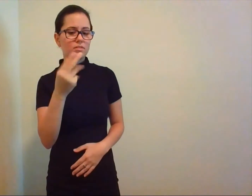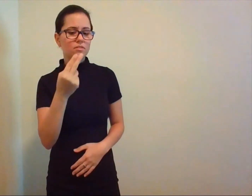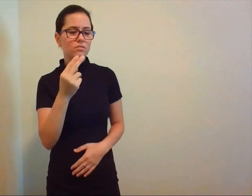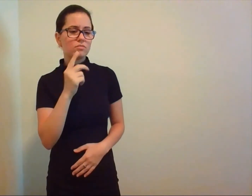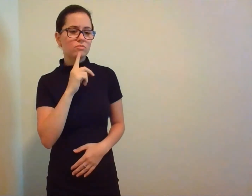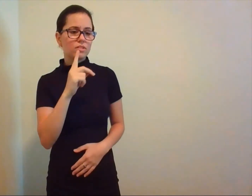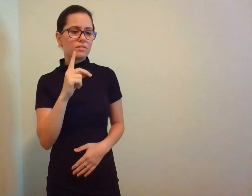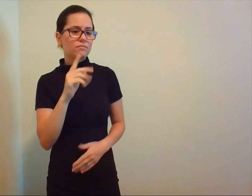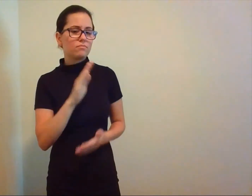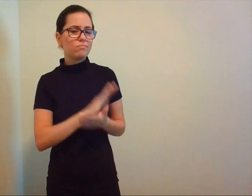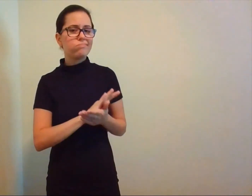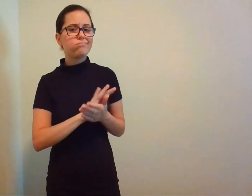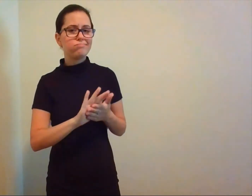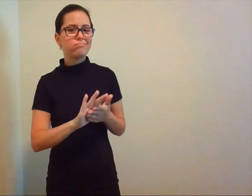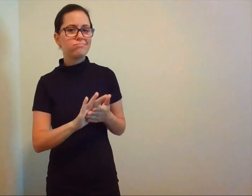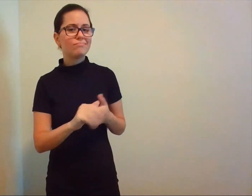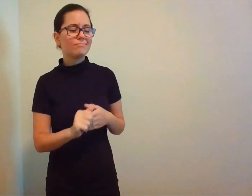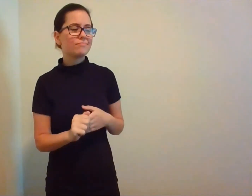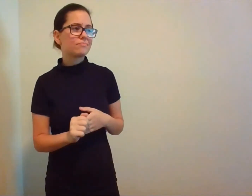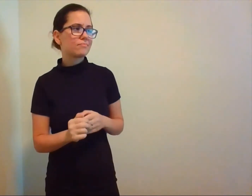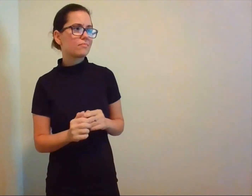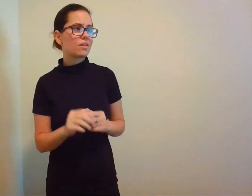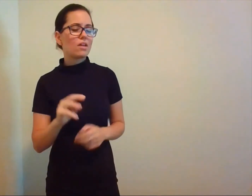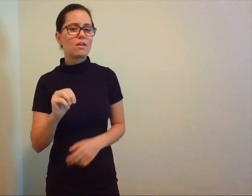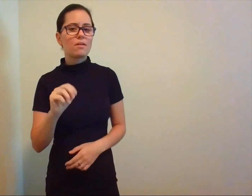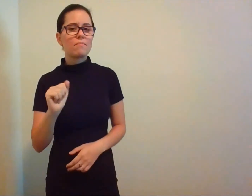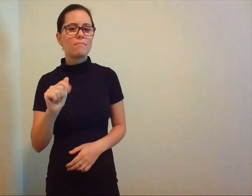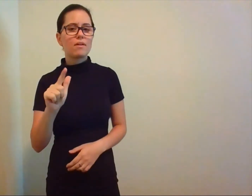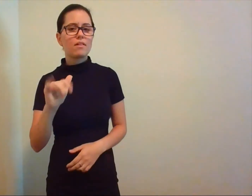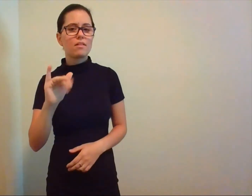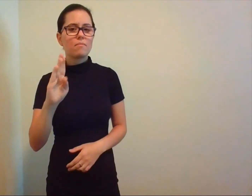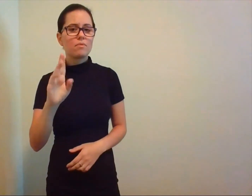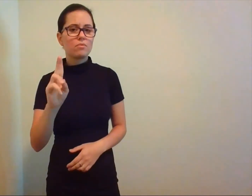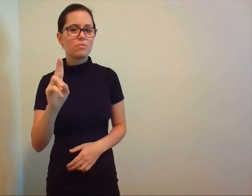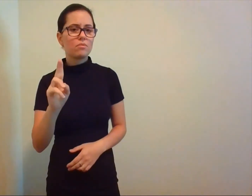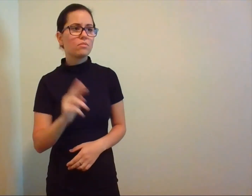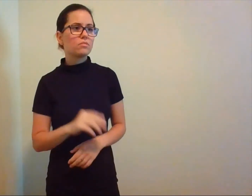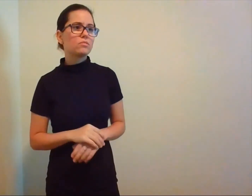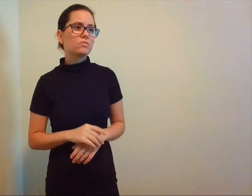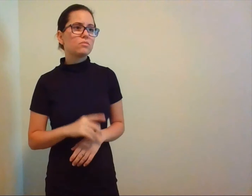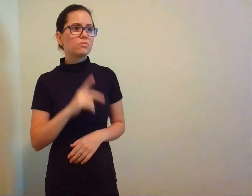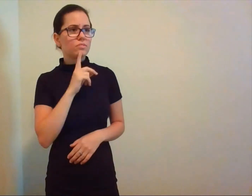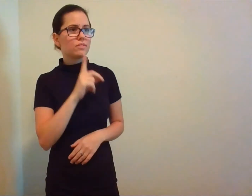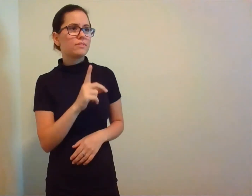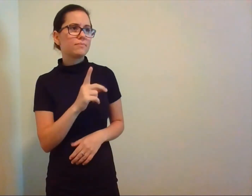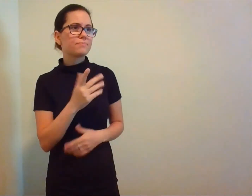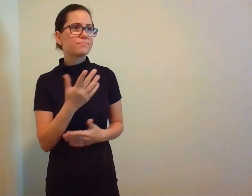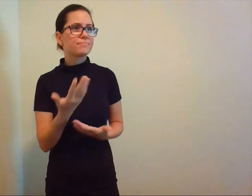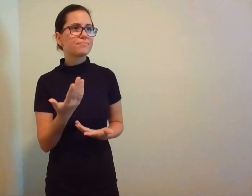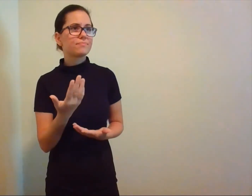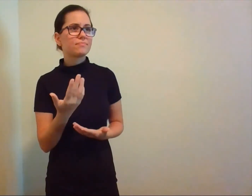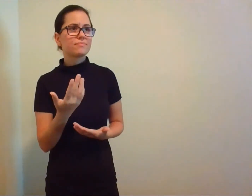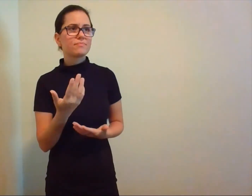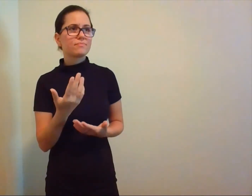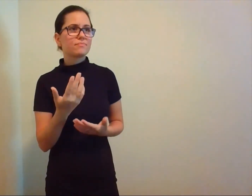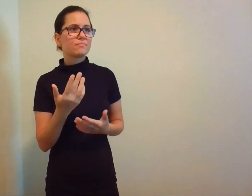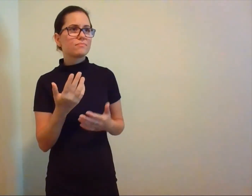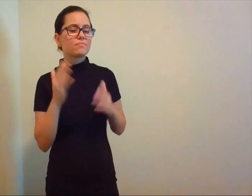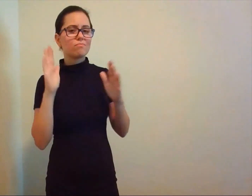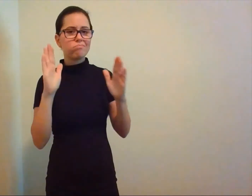there's not much parking. Like Malibu is again, it was kind of extraordinary to get this place, but it's designed to keep the people out. We